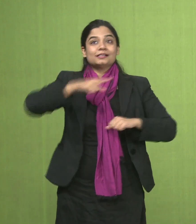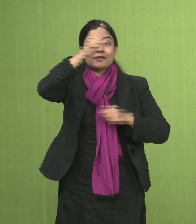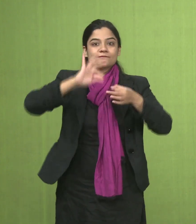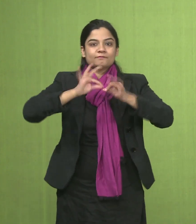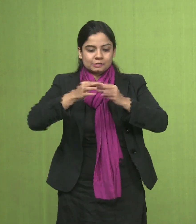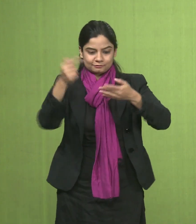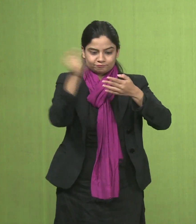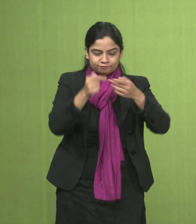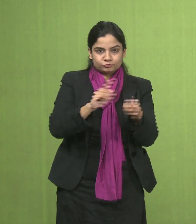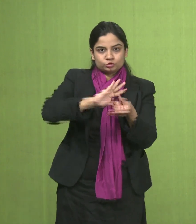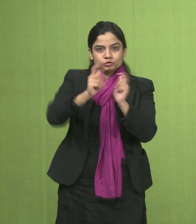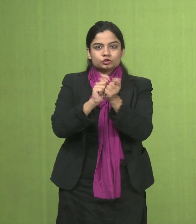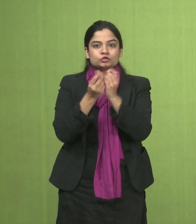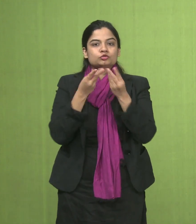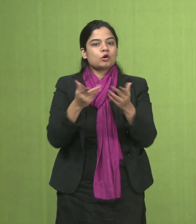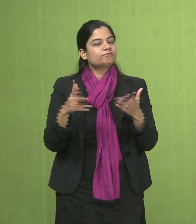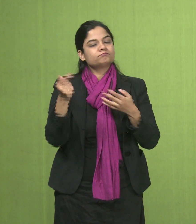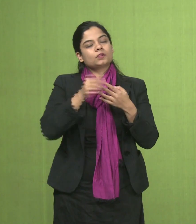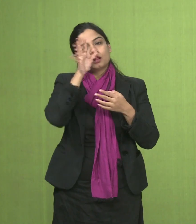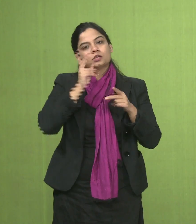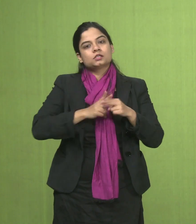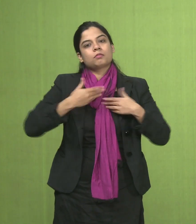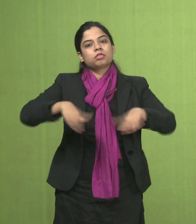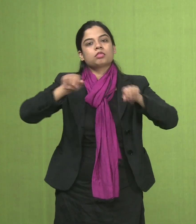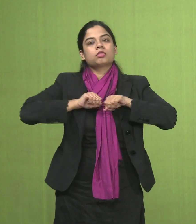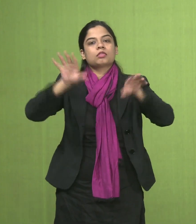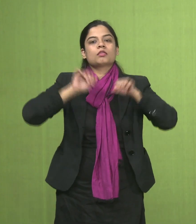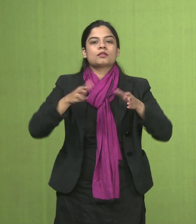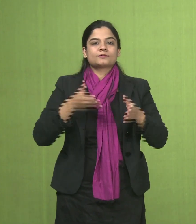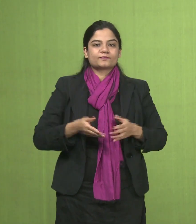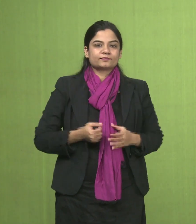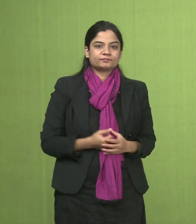can give really bad health. So sellers don't throw things sometimes.